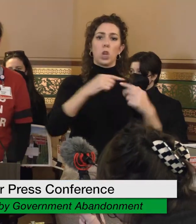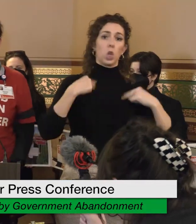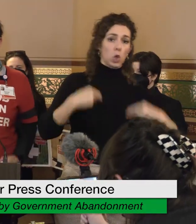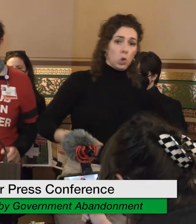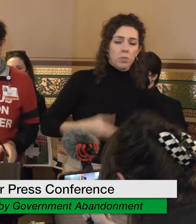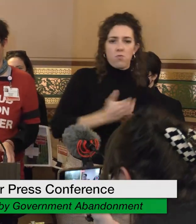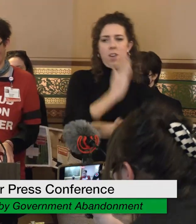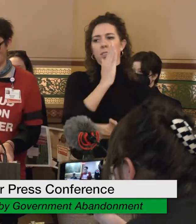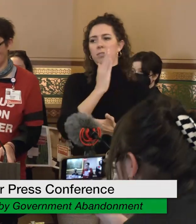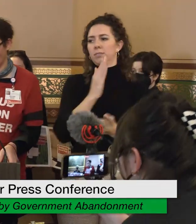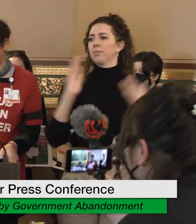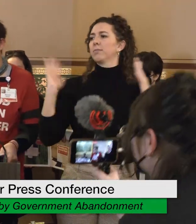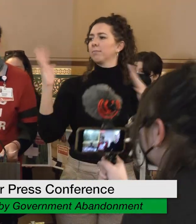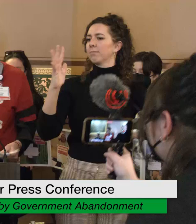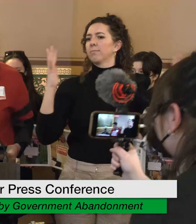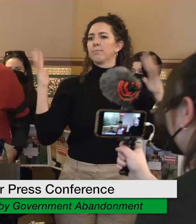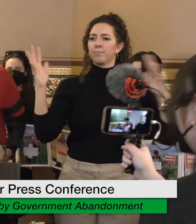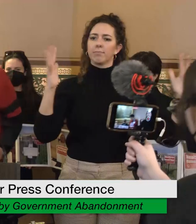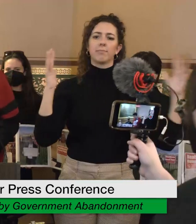right.